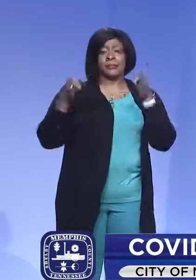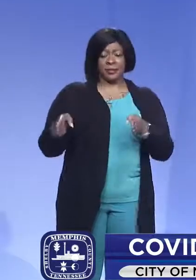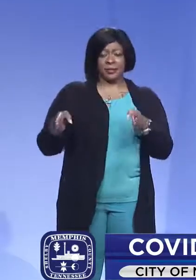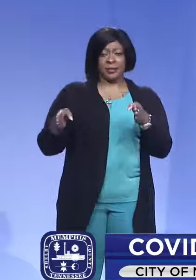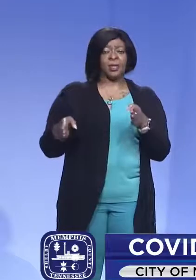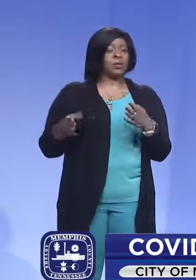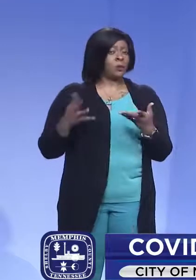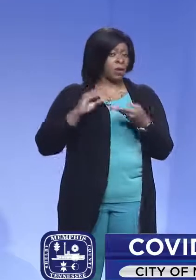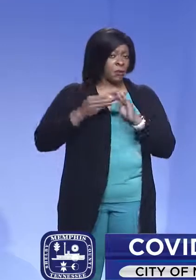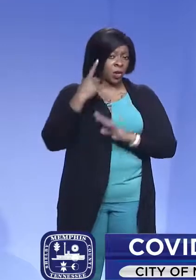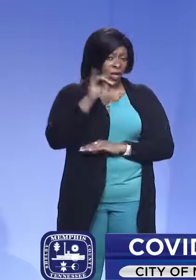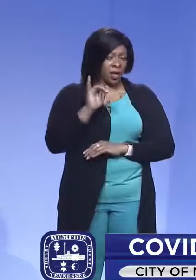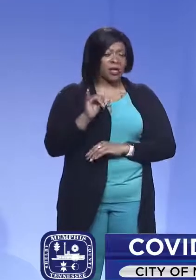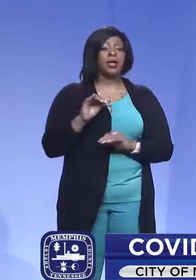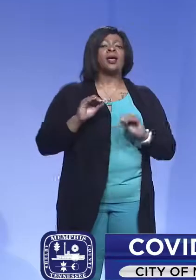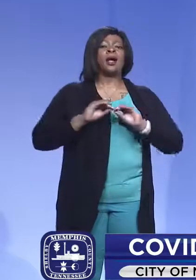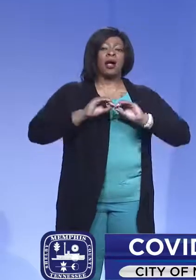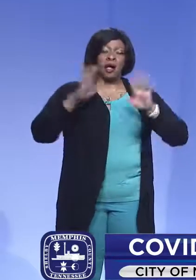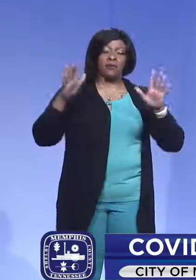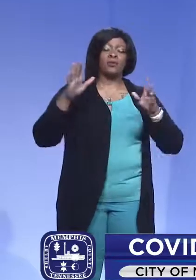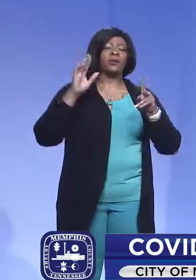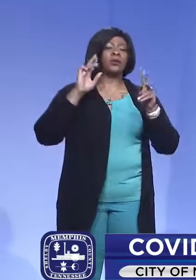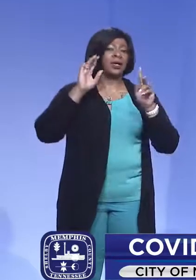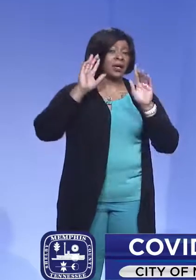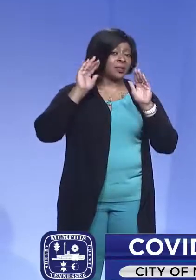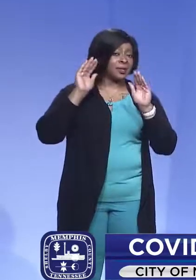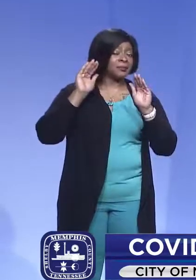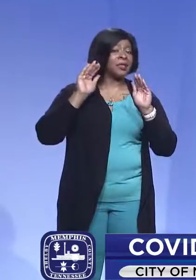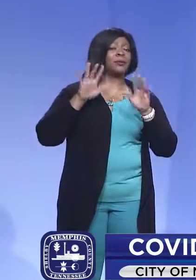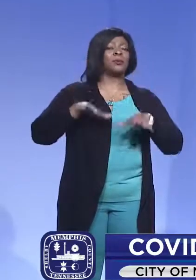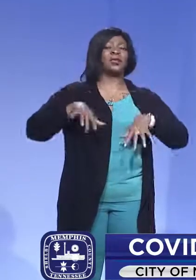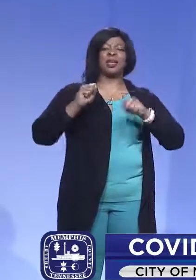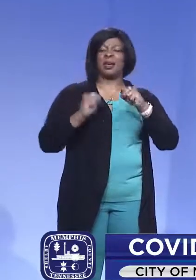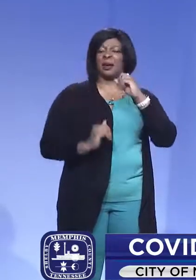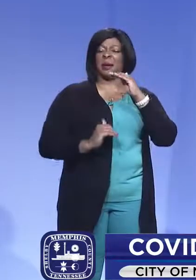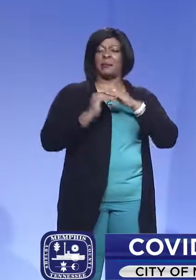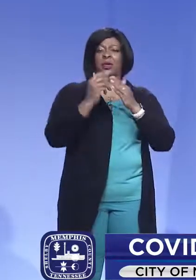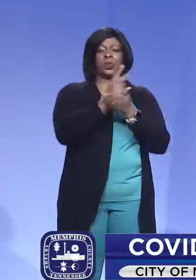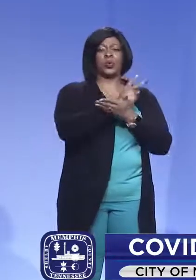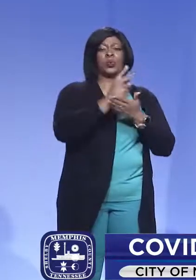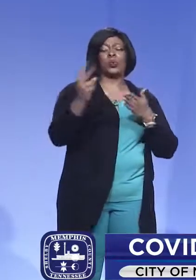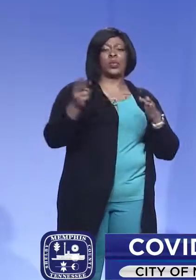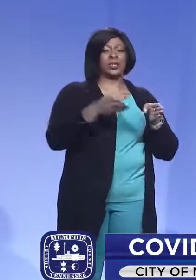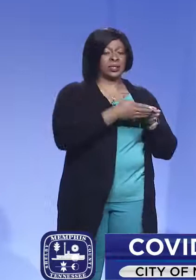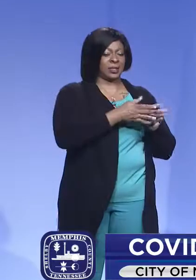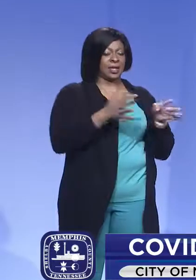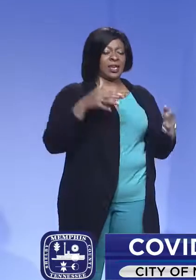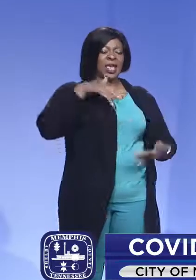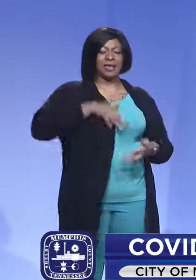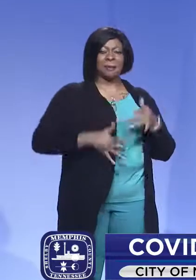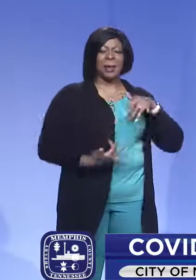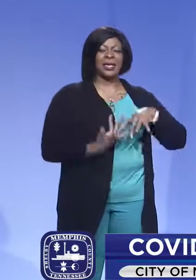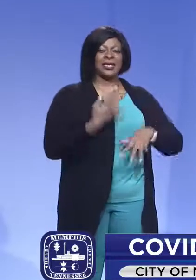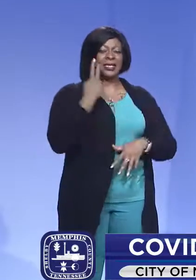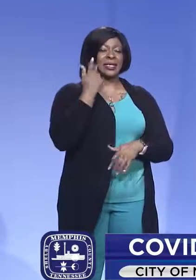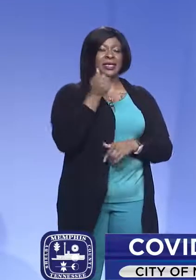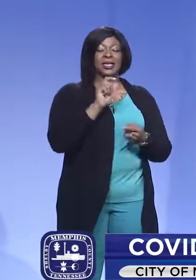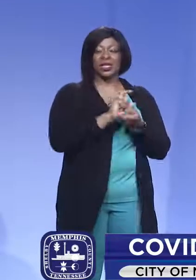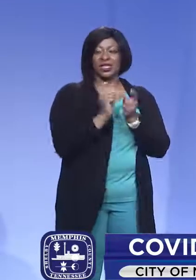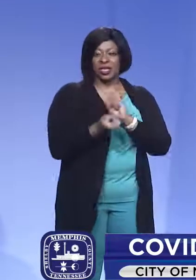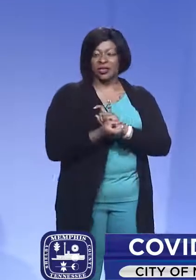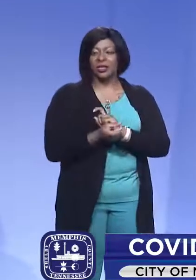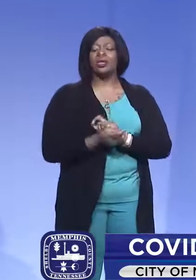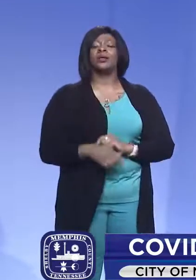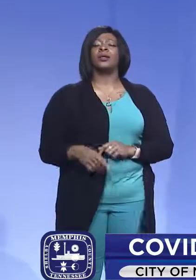But obviously we anticipated from the beginning that it would take up to 2 incubation cycles to see some changes.